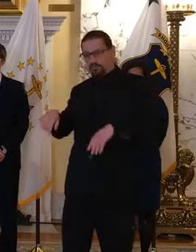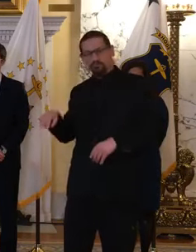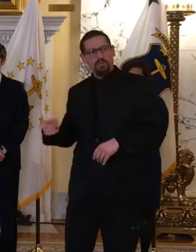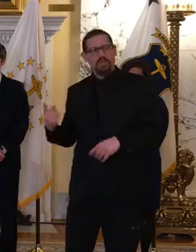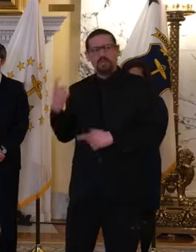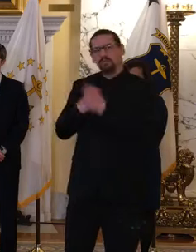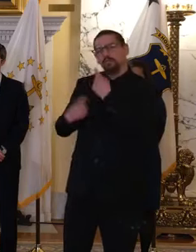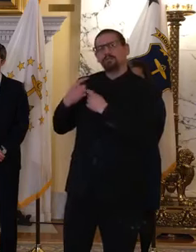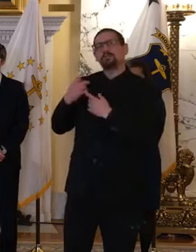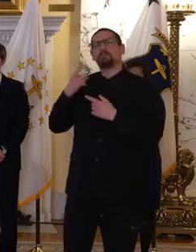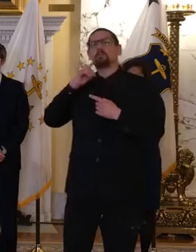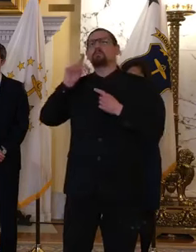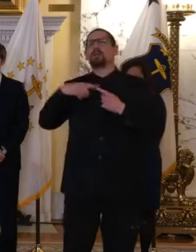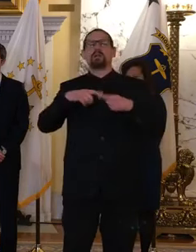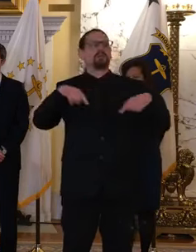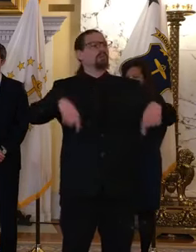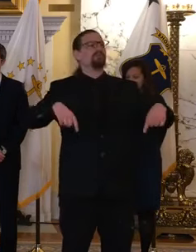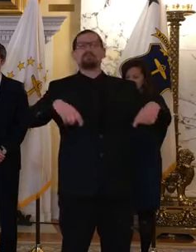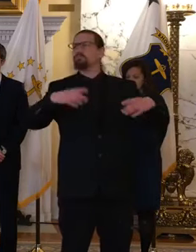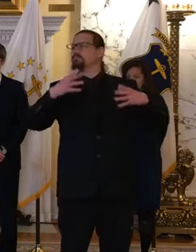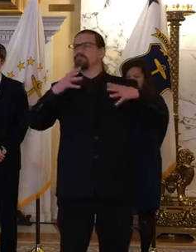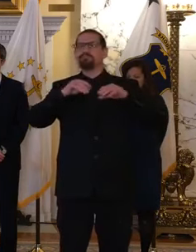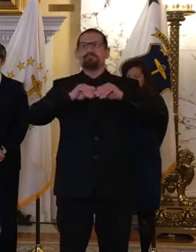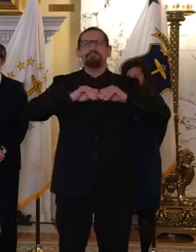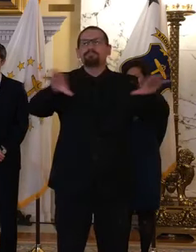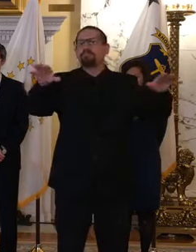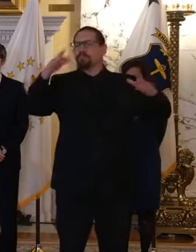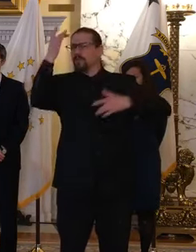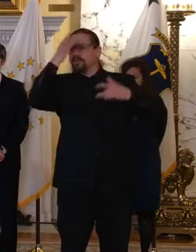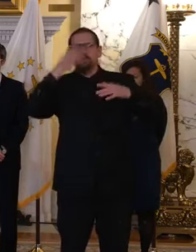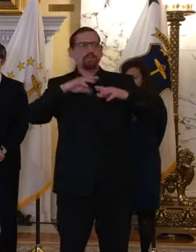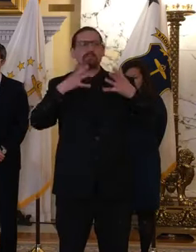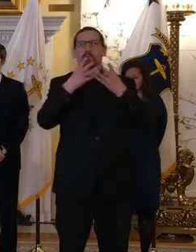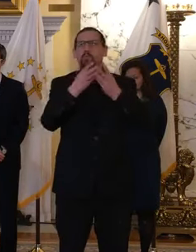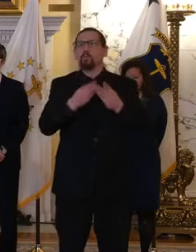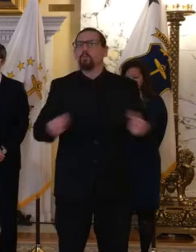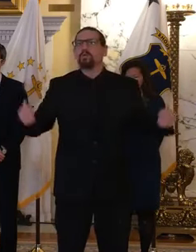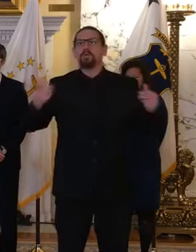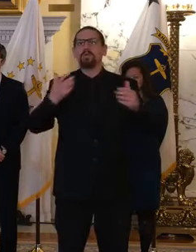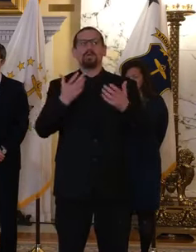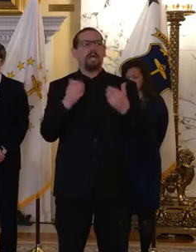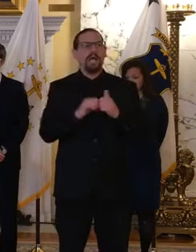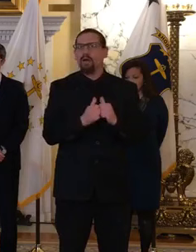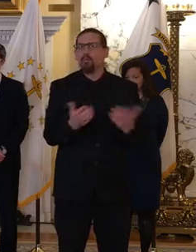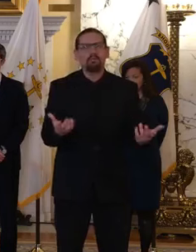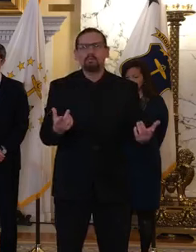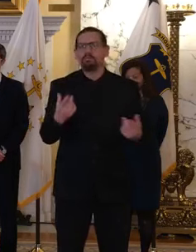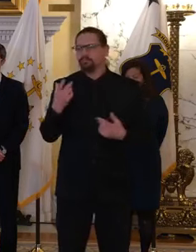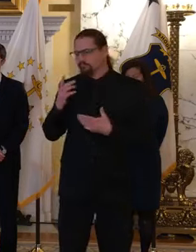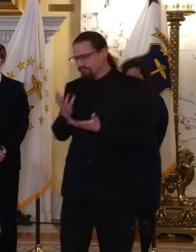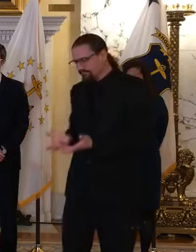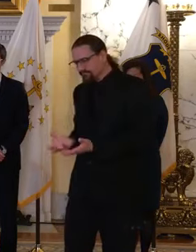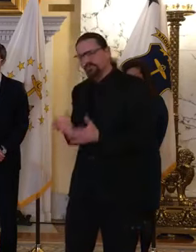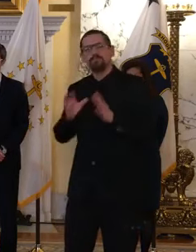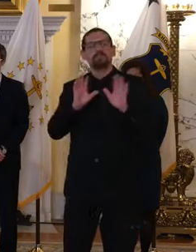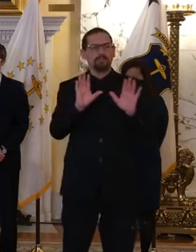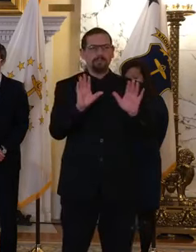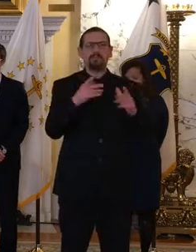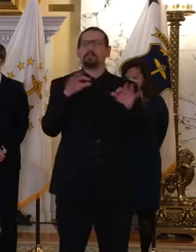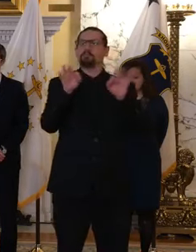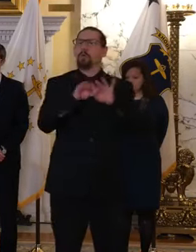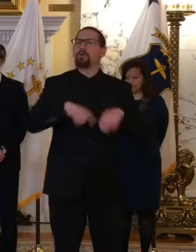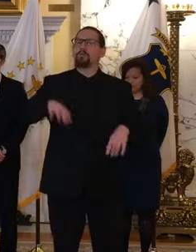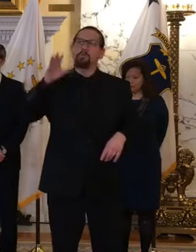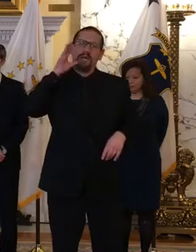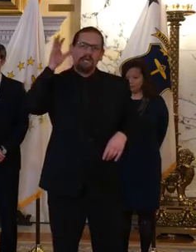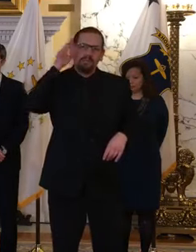So to that end, I think the best thing we adults can do is talk to kids and try to answer these questions and let them know it's